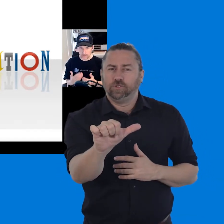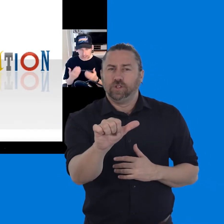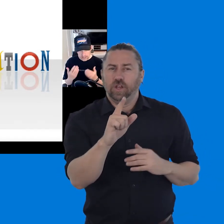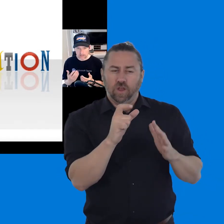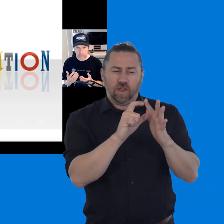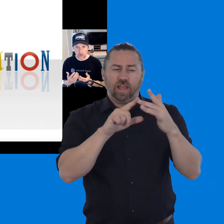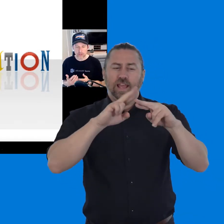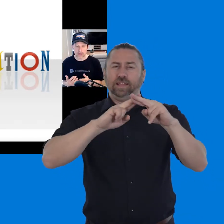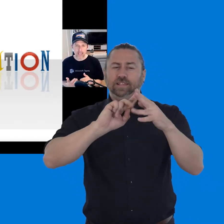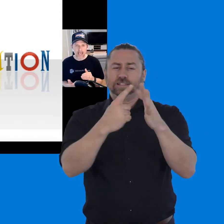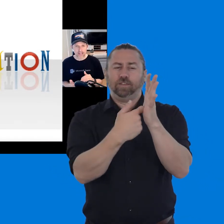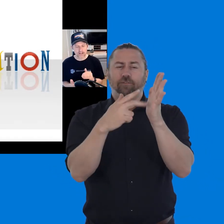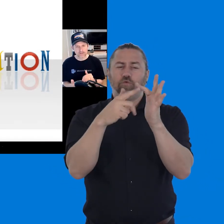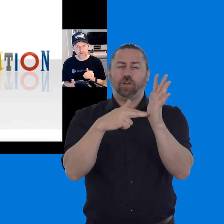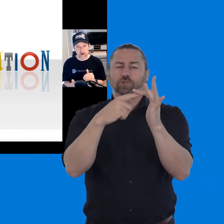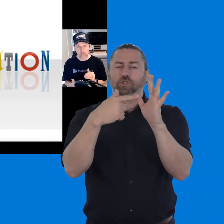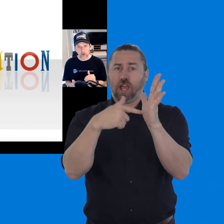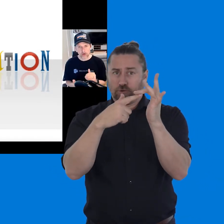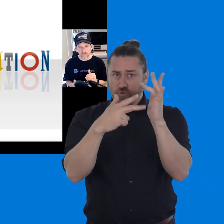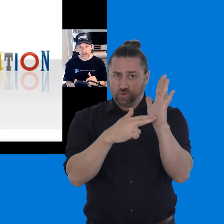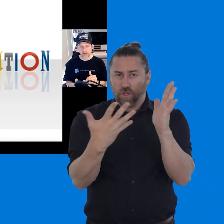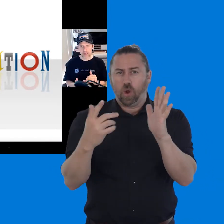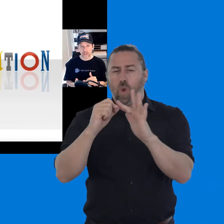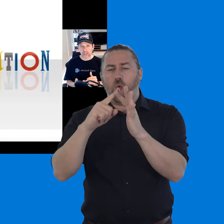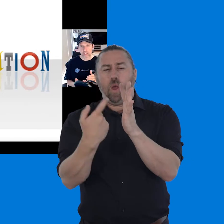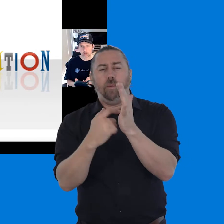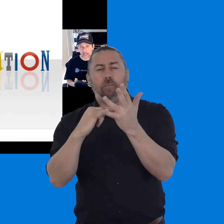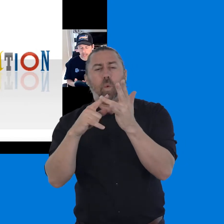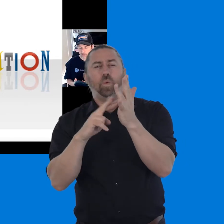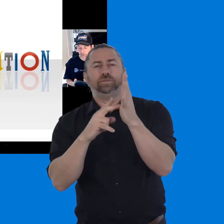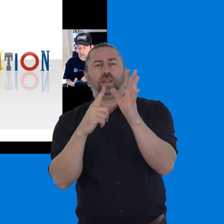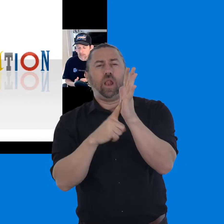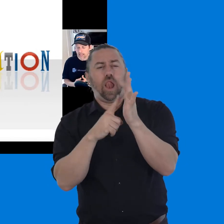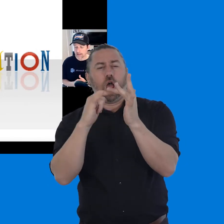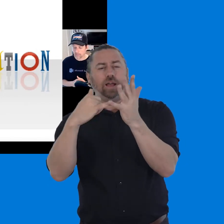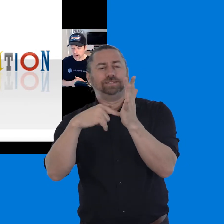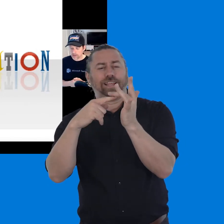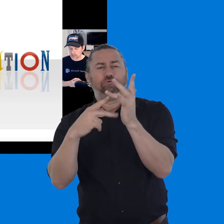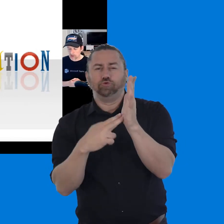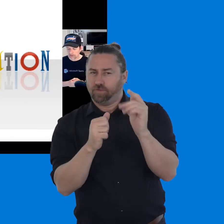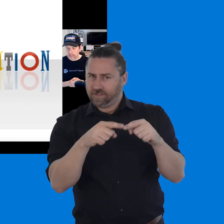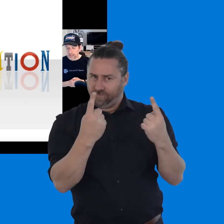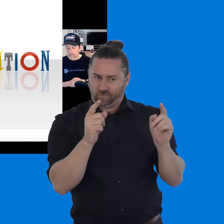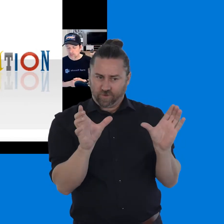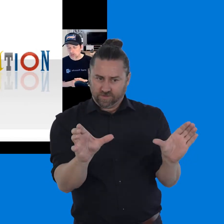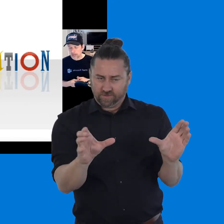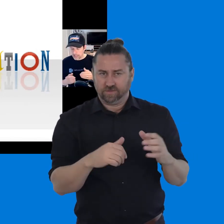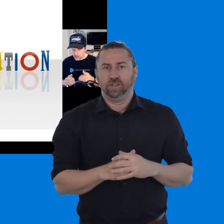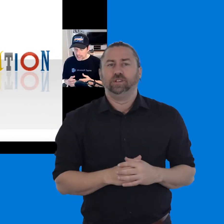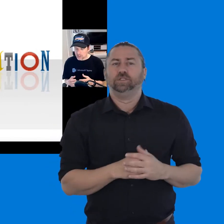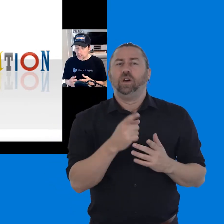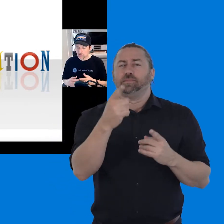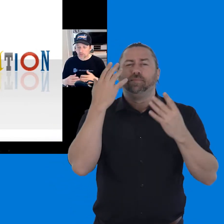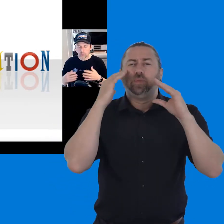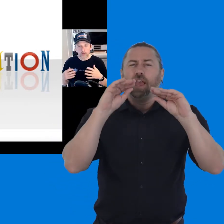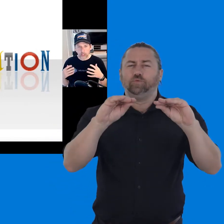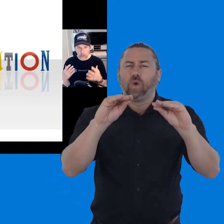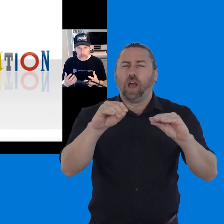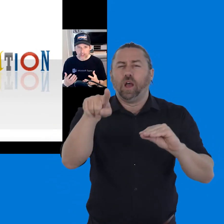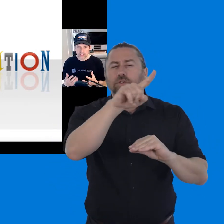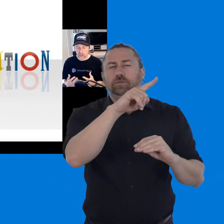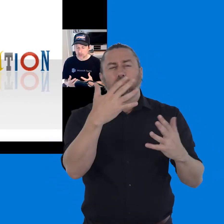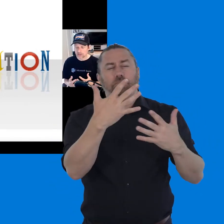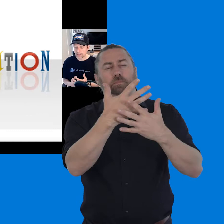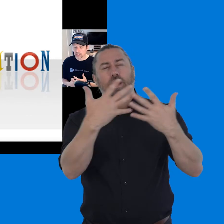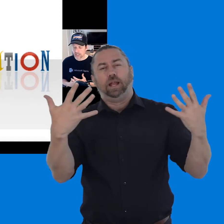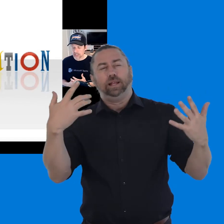that again because it is important and it is a framework or a foundation that we come from at Microsoft. So in education, you've probably